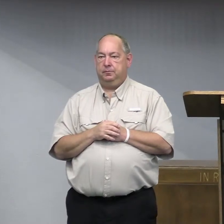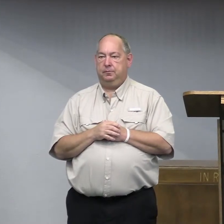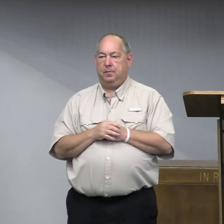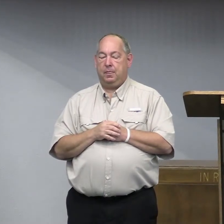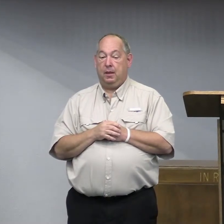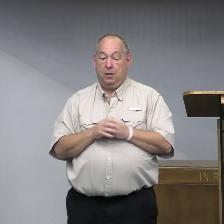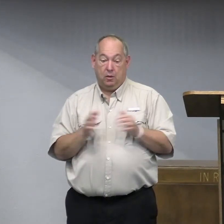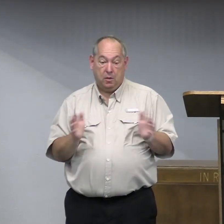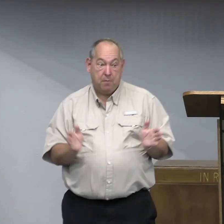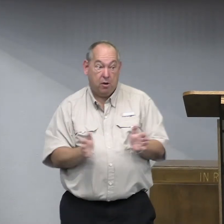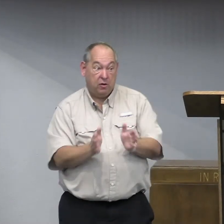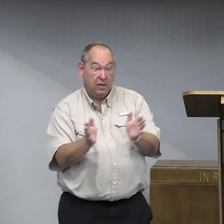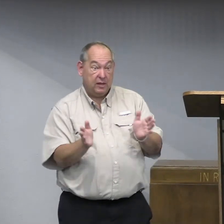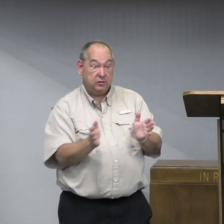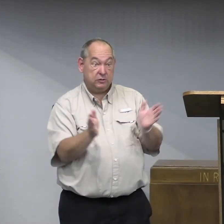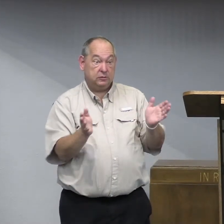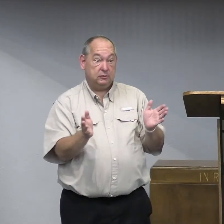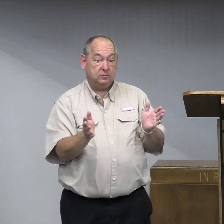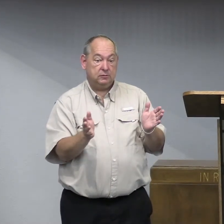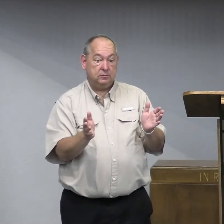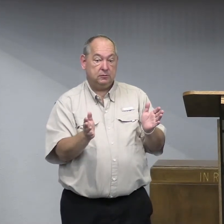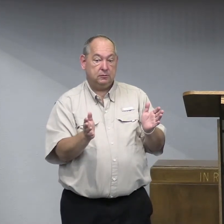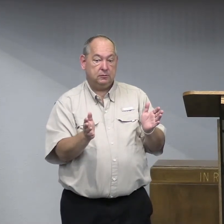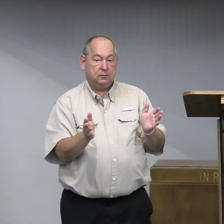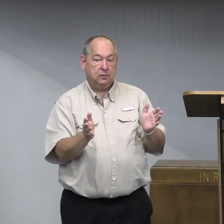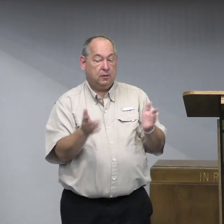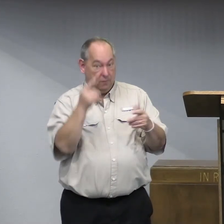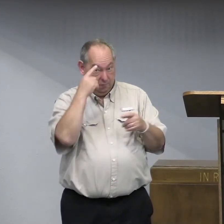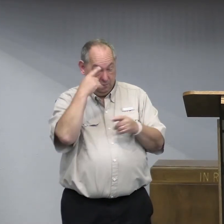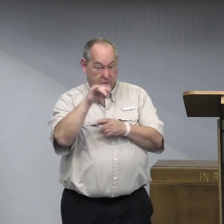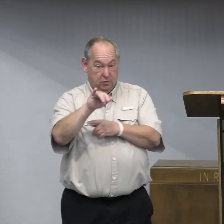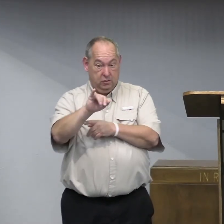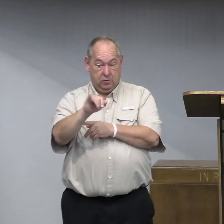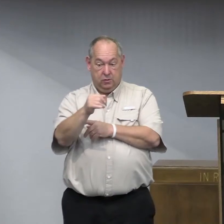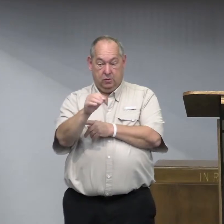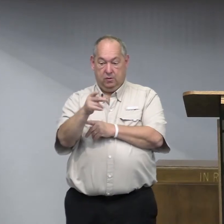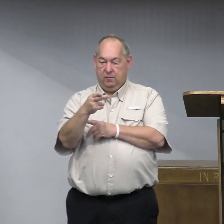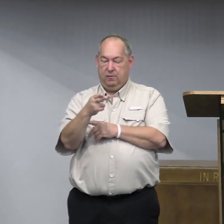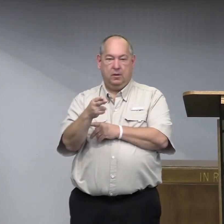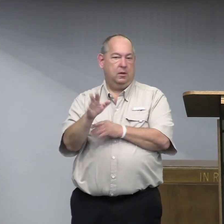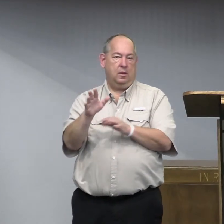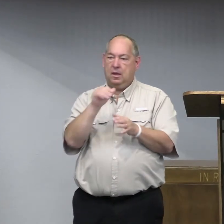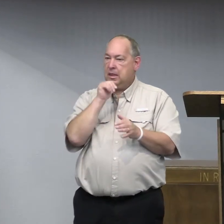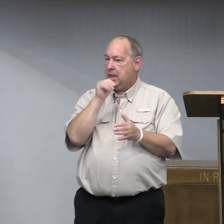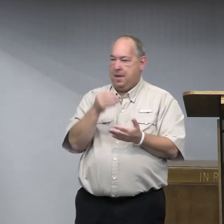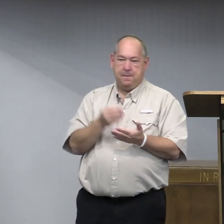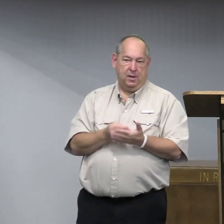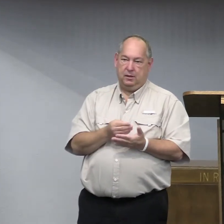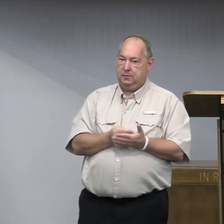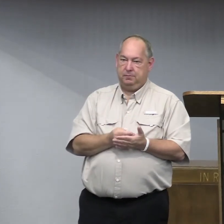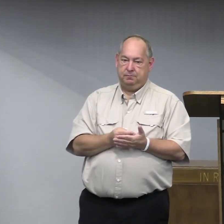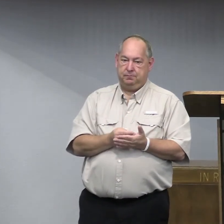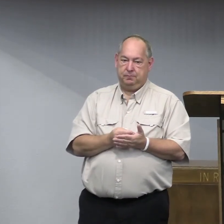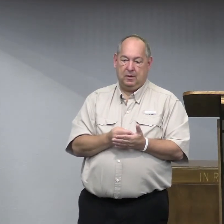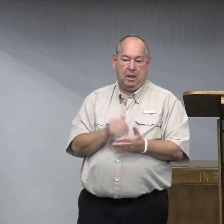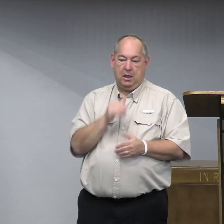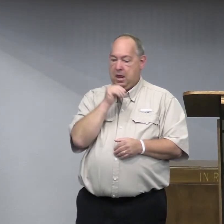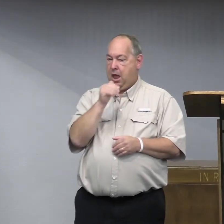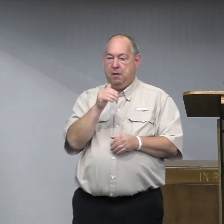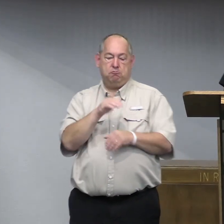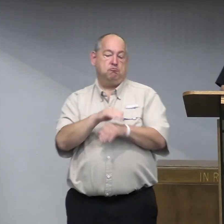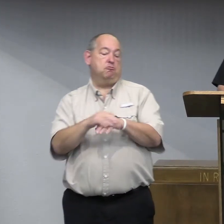The motivation, though, for Joseph was not money, and it wasn't